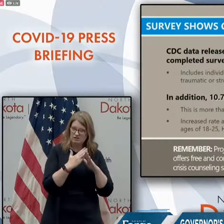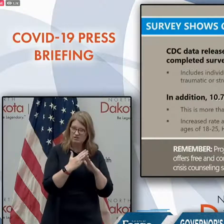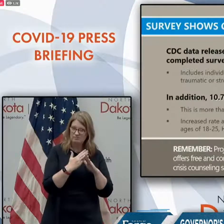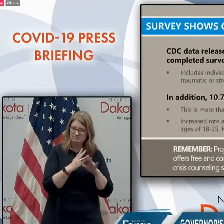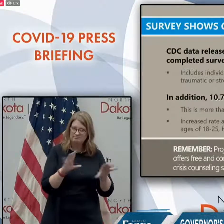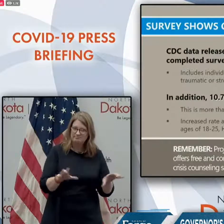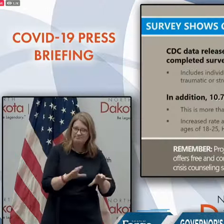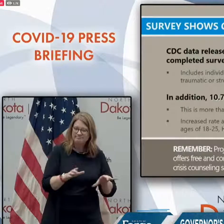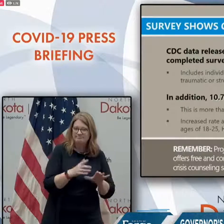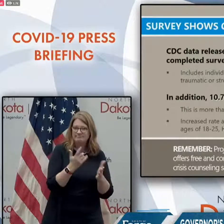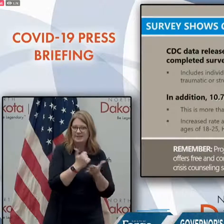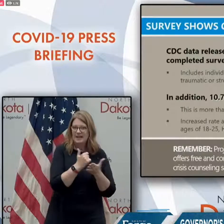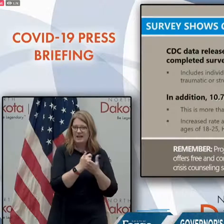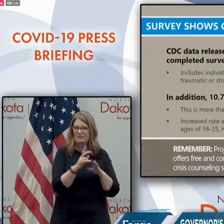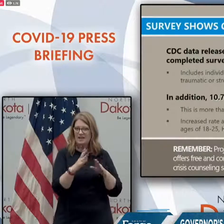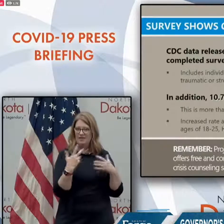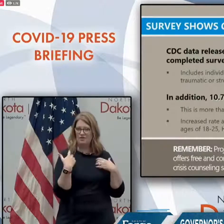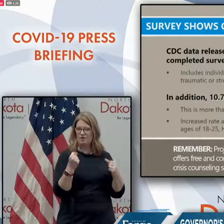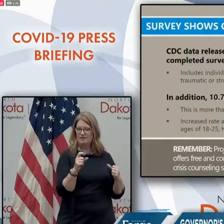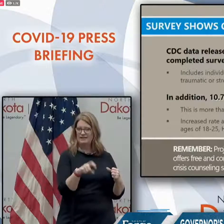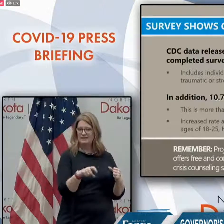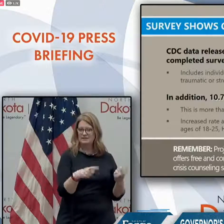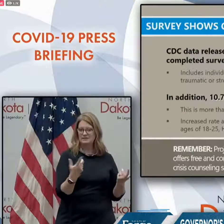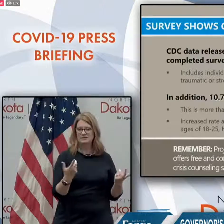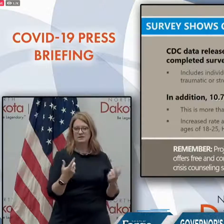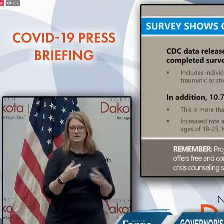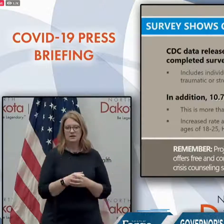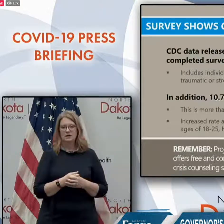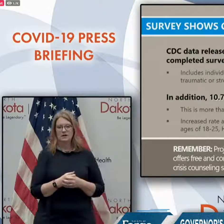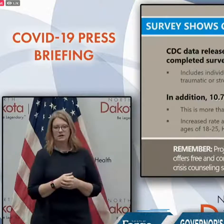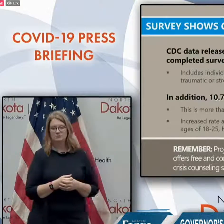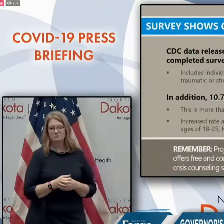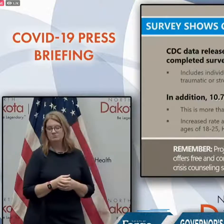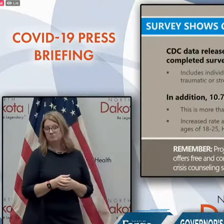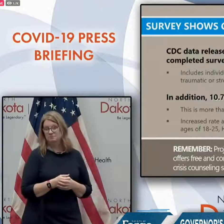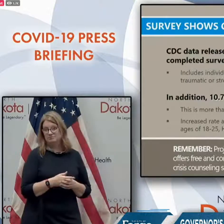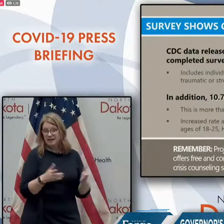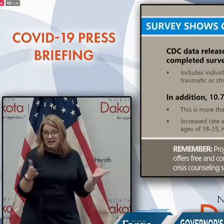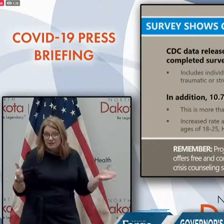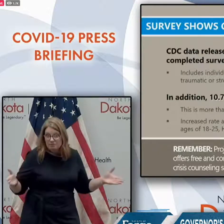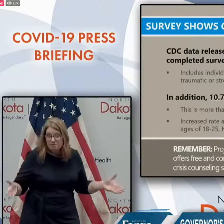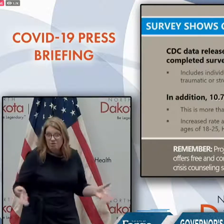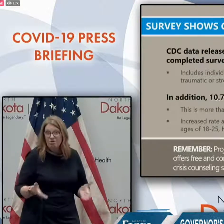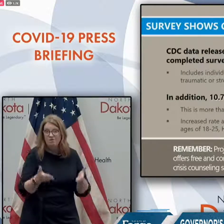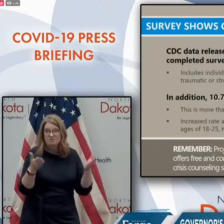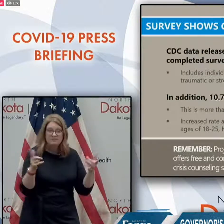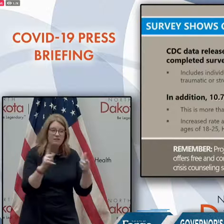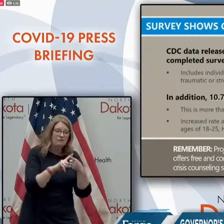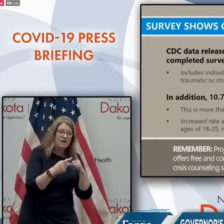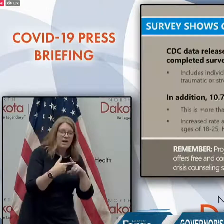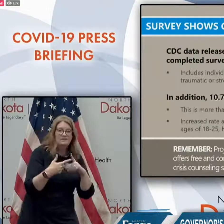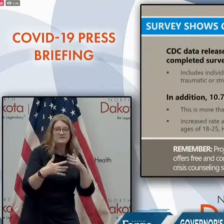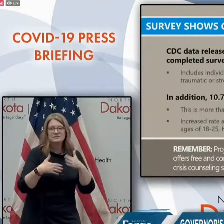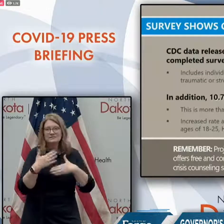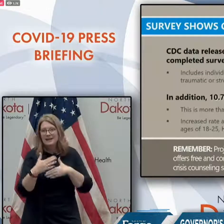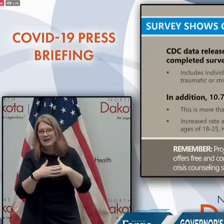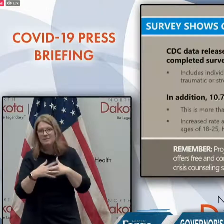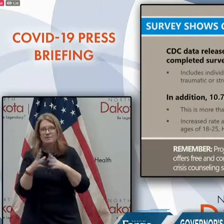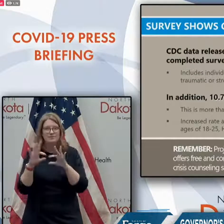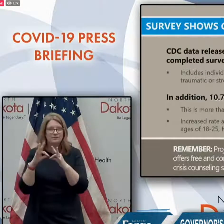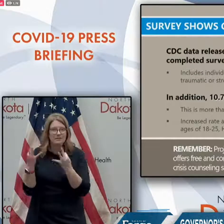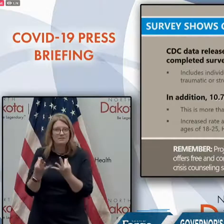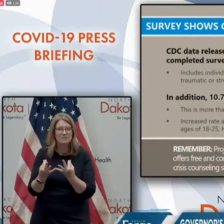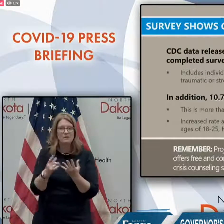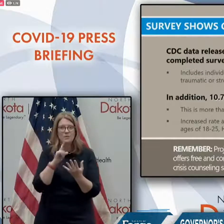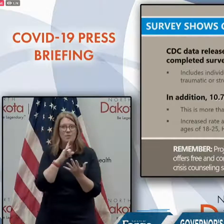behavioral health needs. And again, we want to continue to encourage family members, friends, and neighbors to reach out and support or